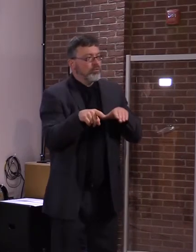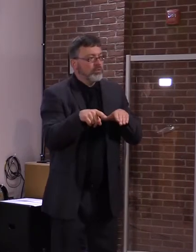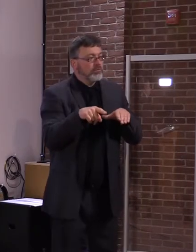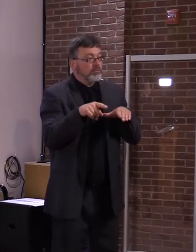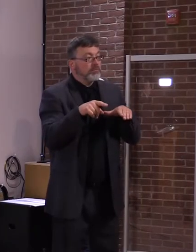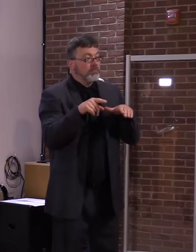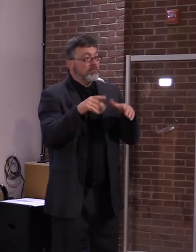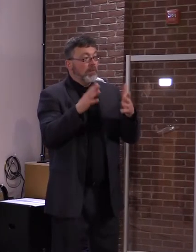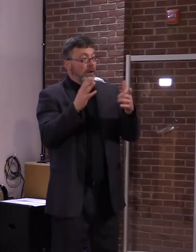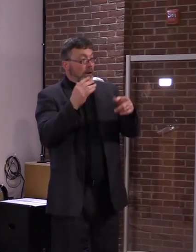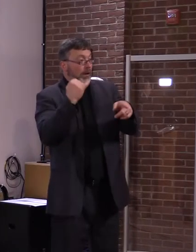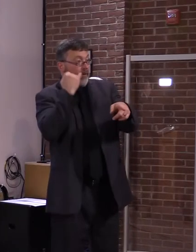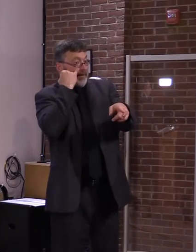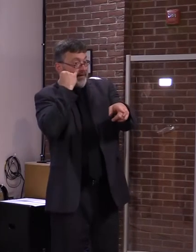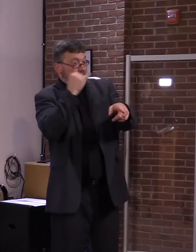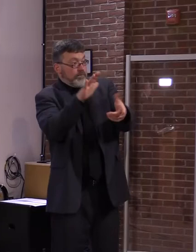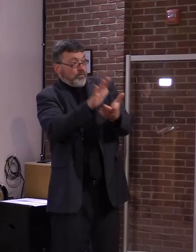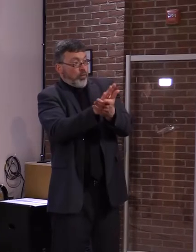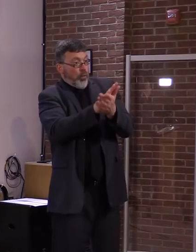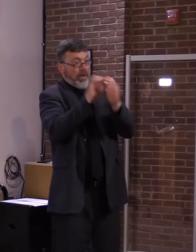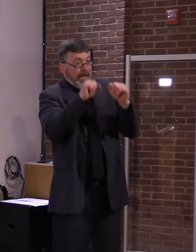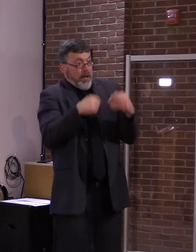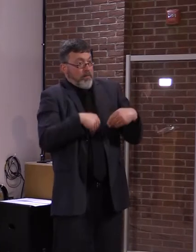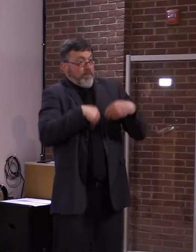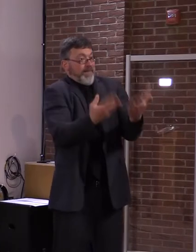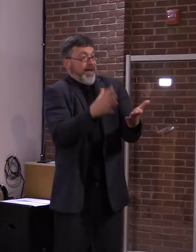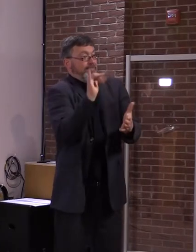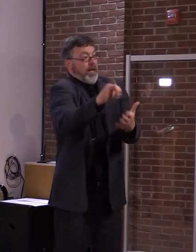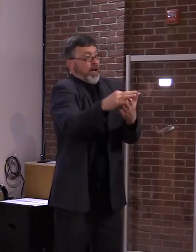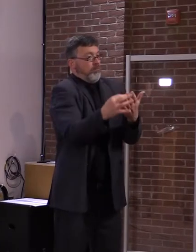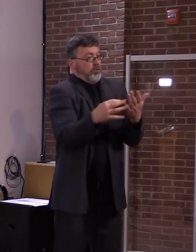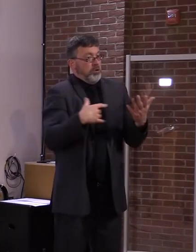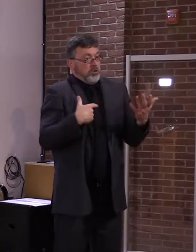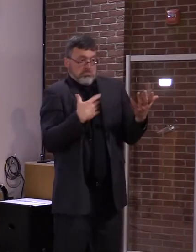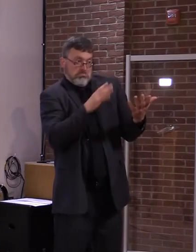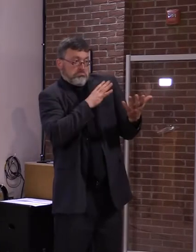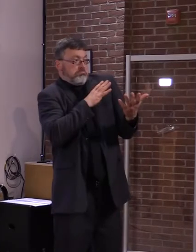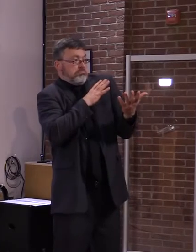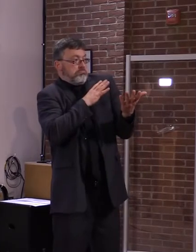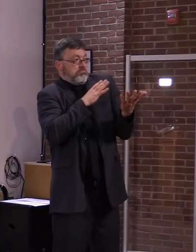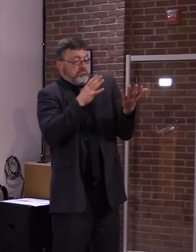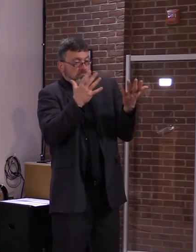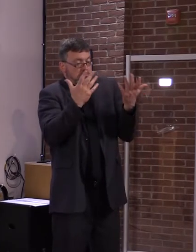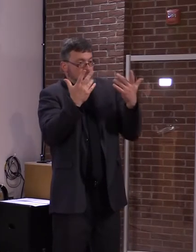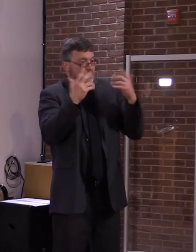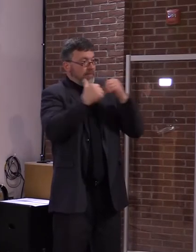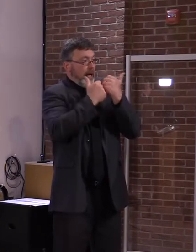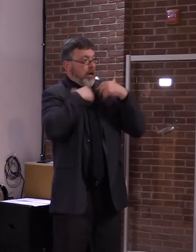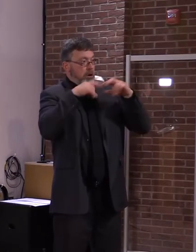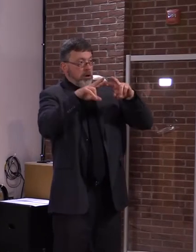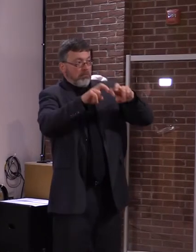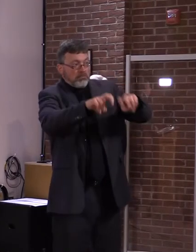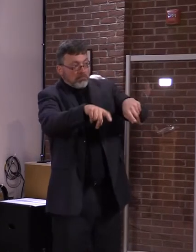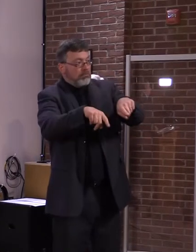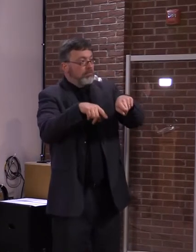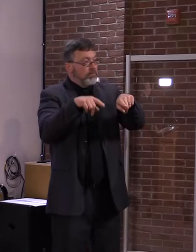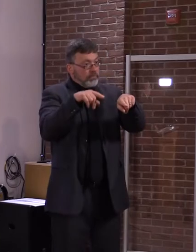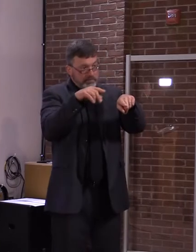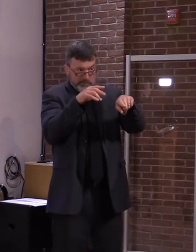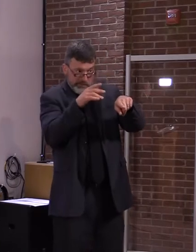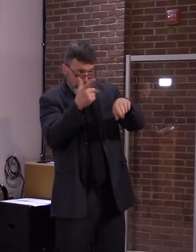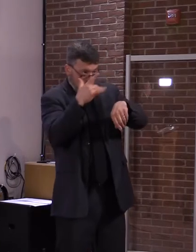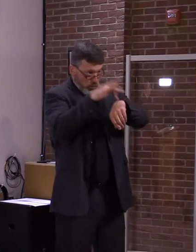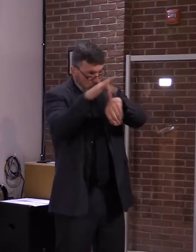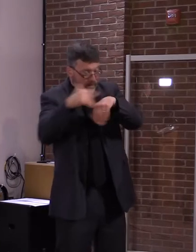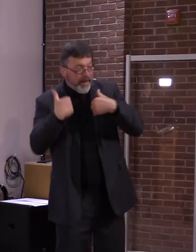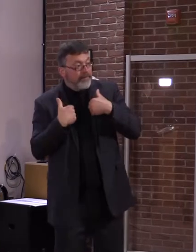proposals. You know, again, we will be evaluating those proposals based on existing regulations. So the point of our communication